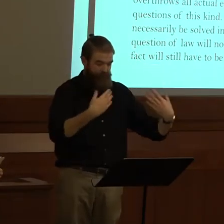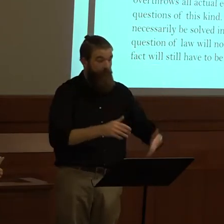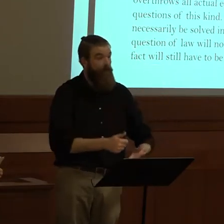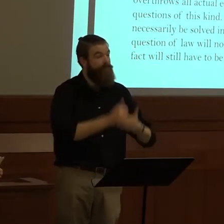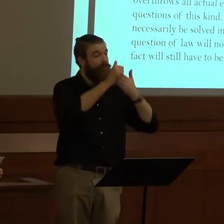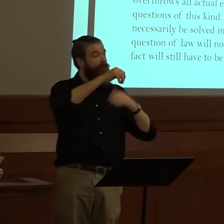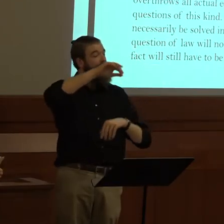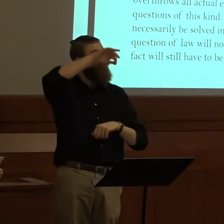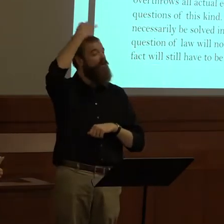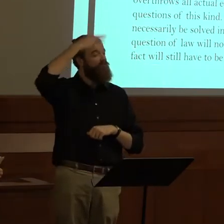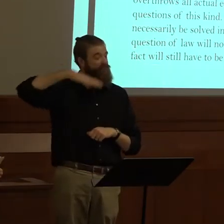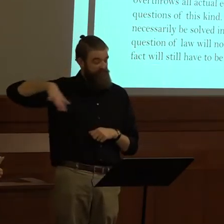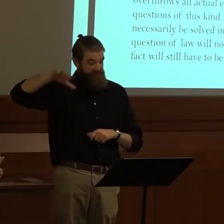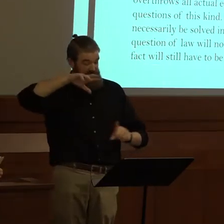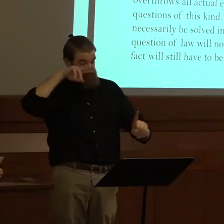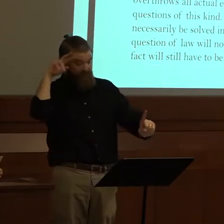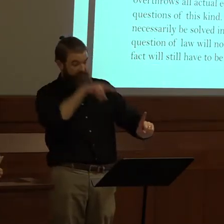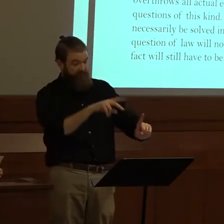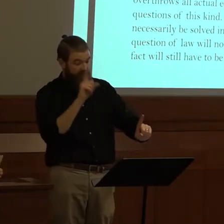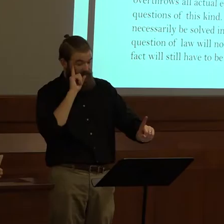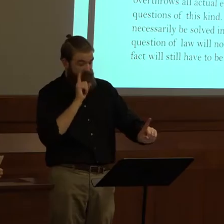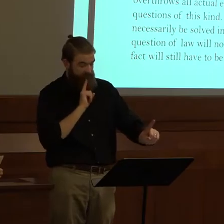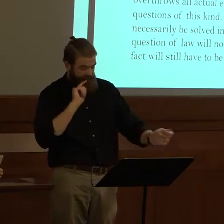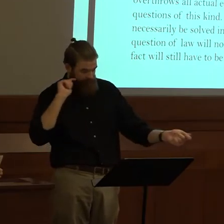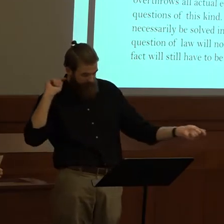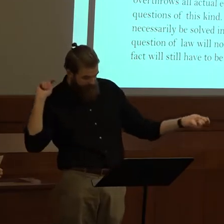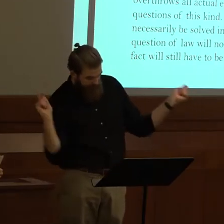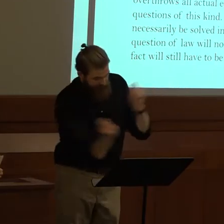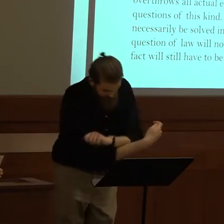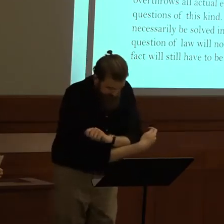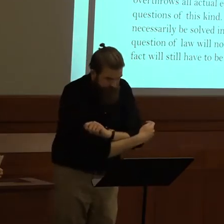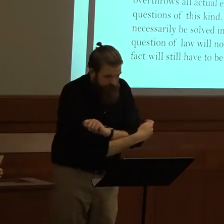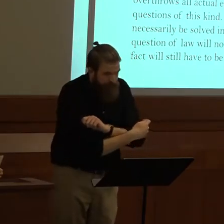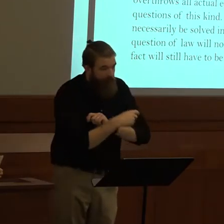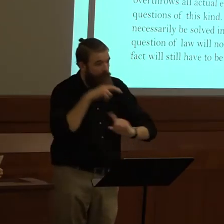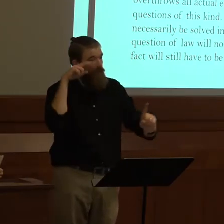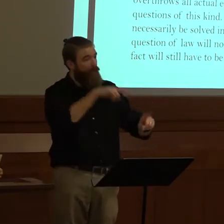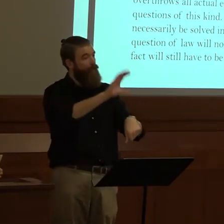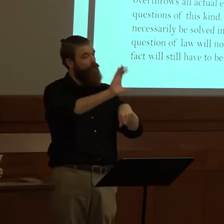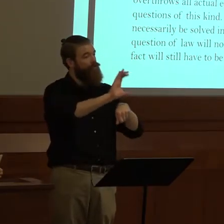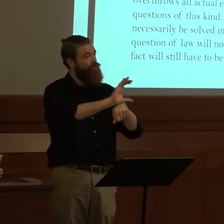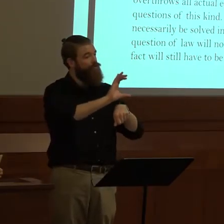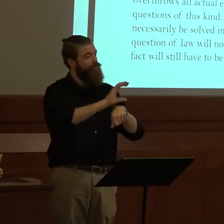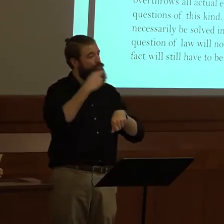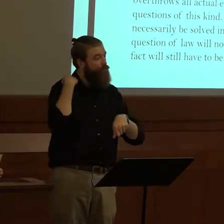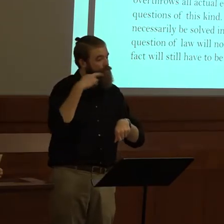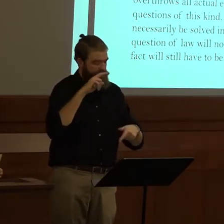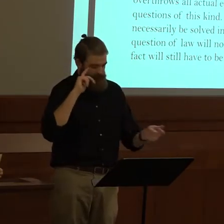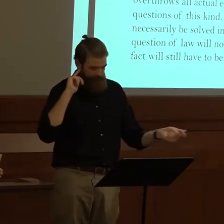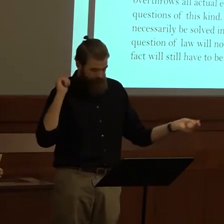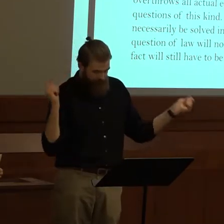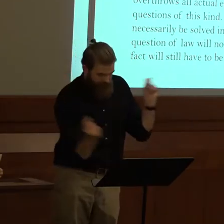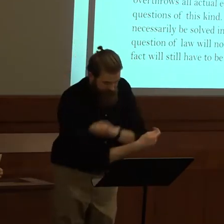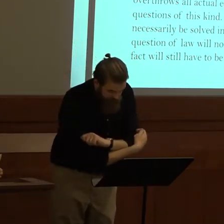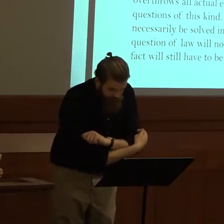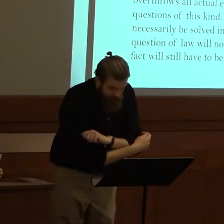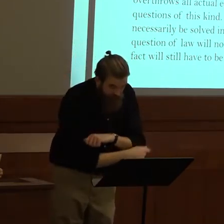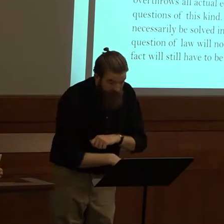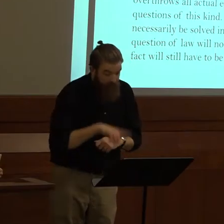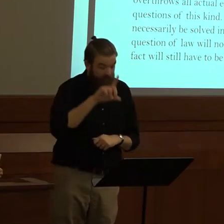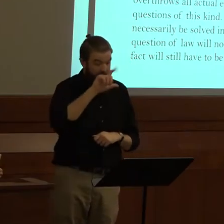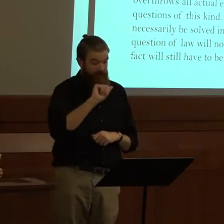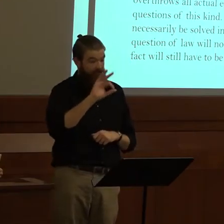about deaf people in general. Once he had broken through this barrier, he began immediately to minister to the deaf